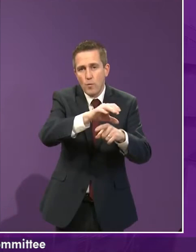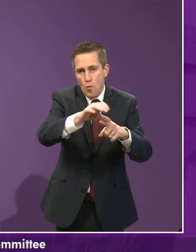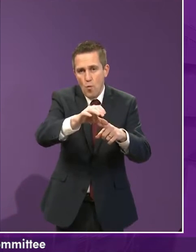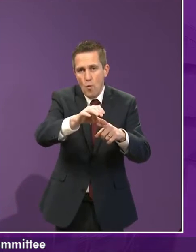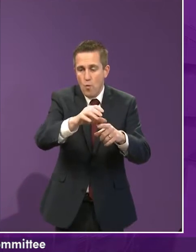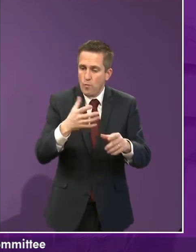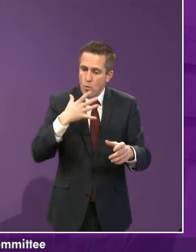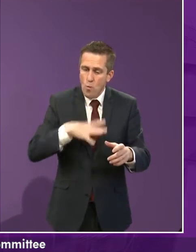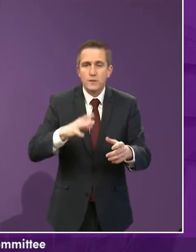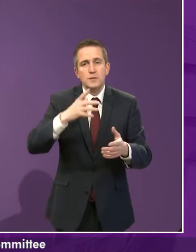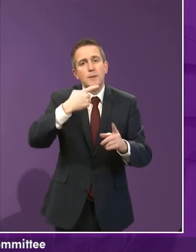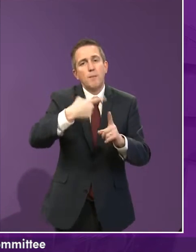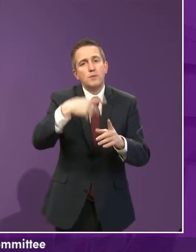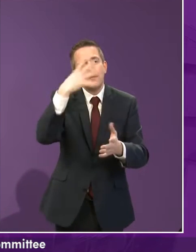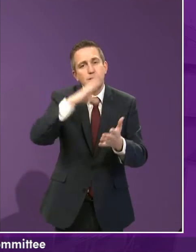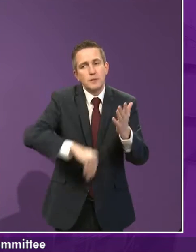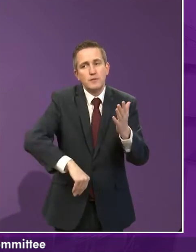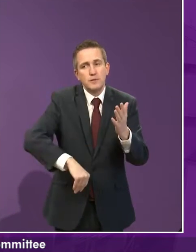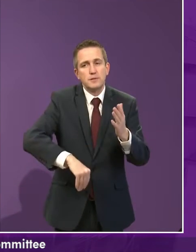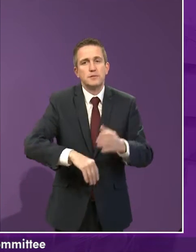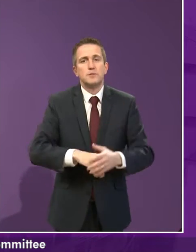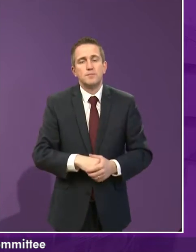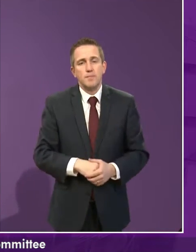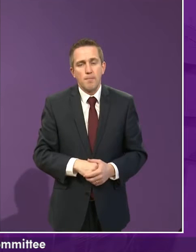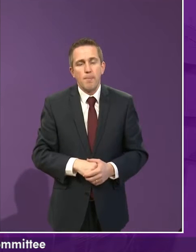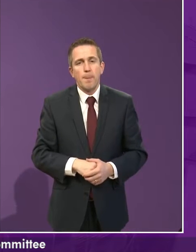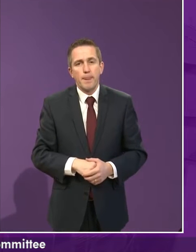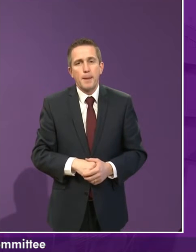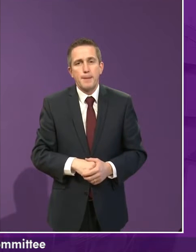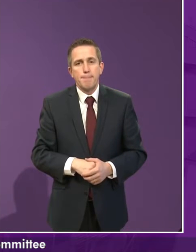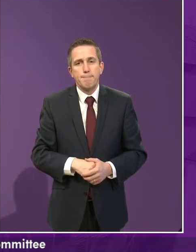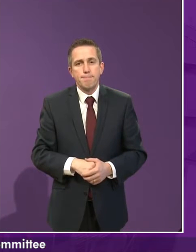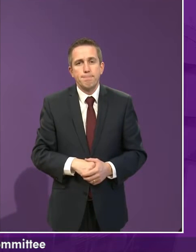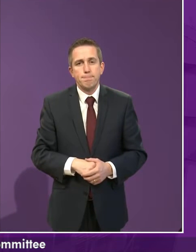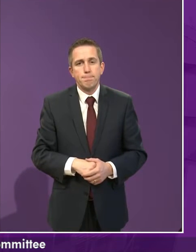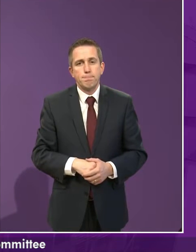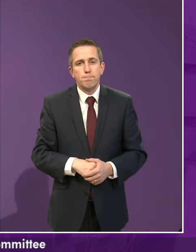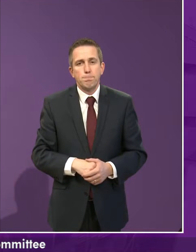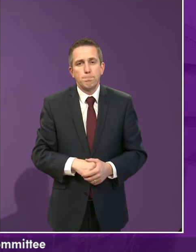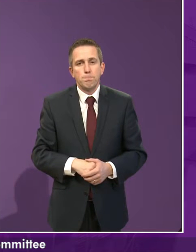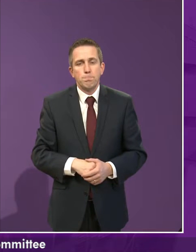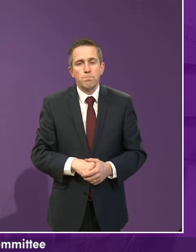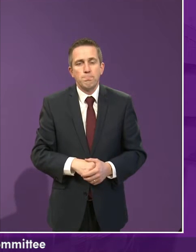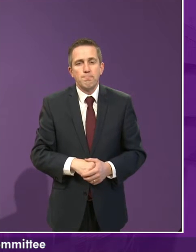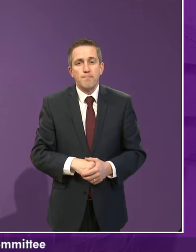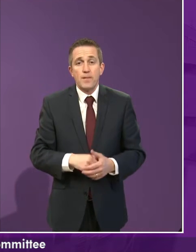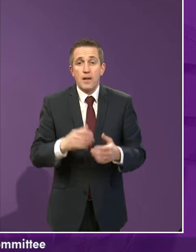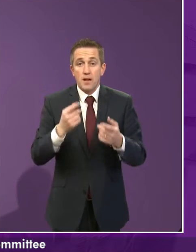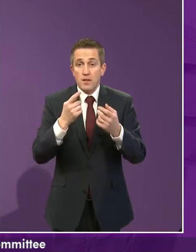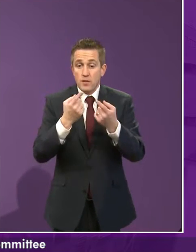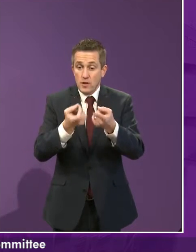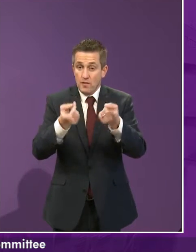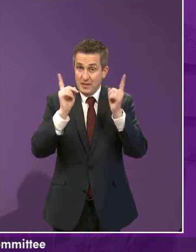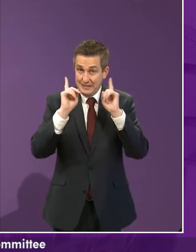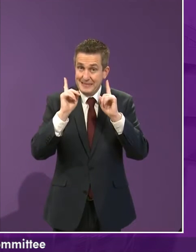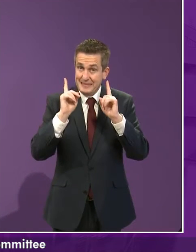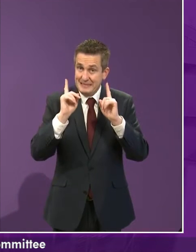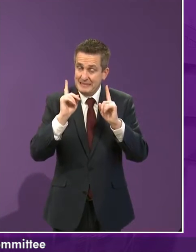the students. We're certainly have quite an initiative and drive